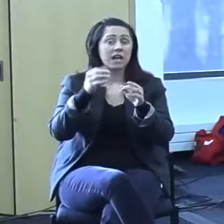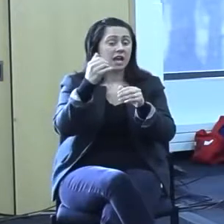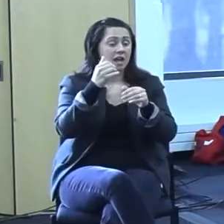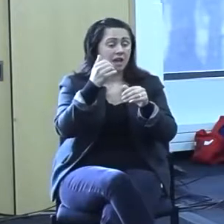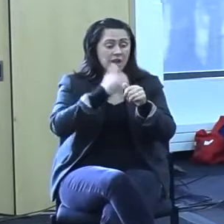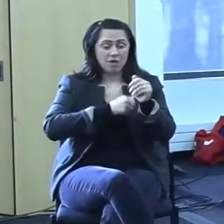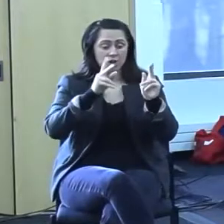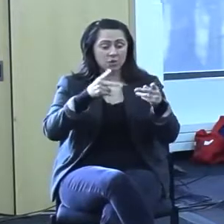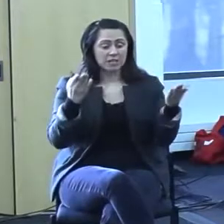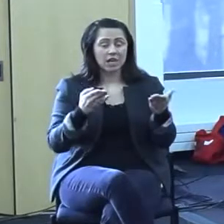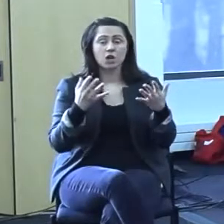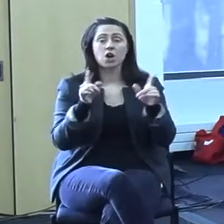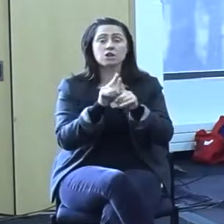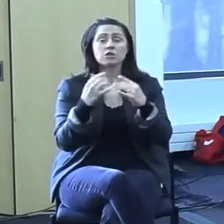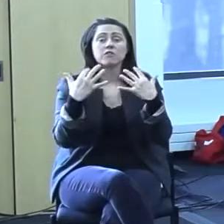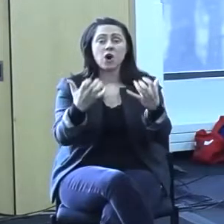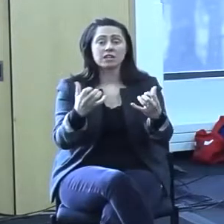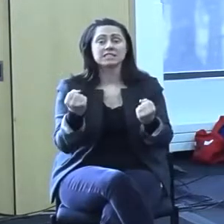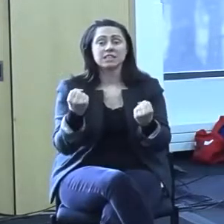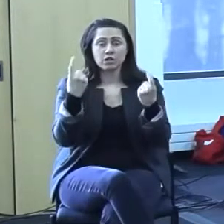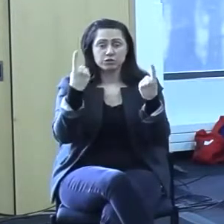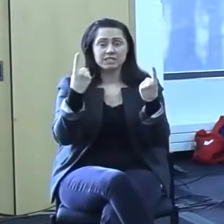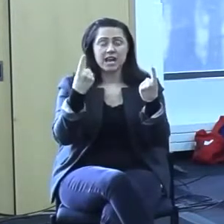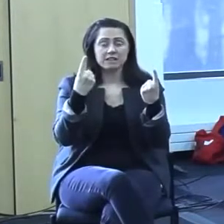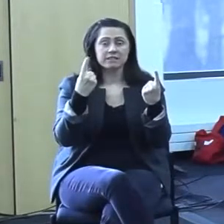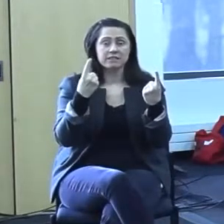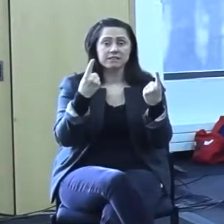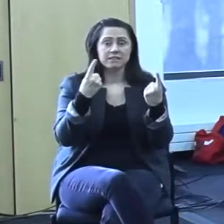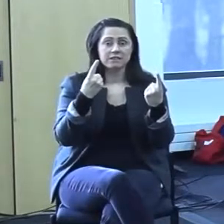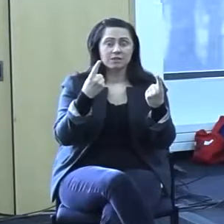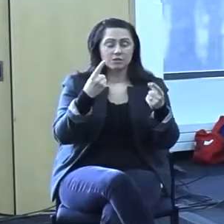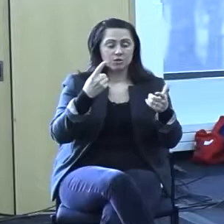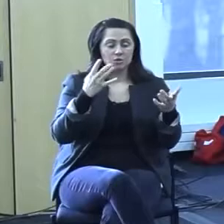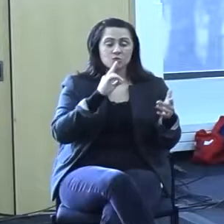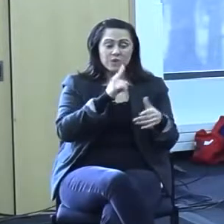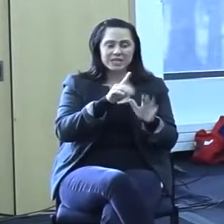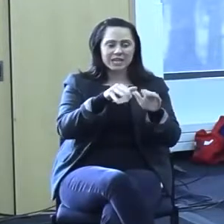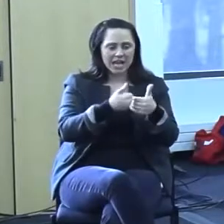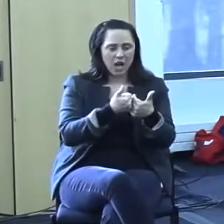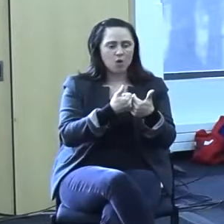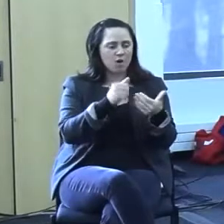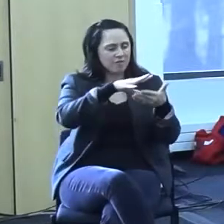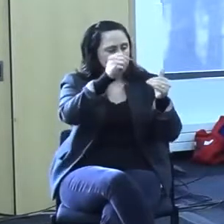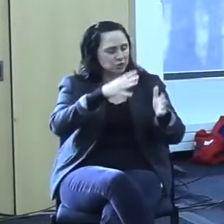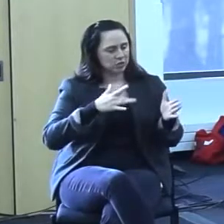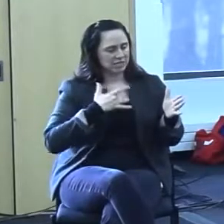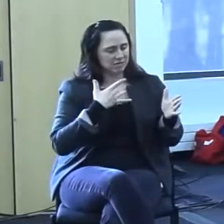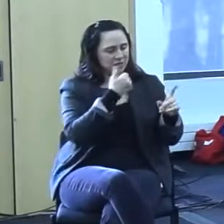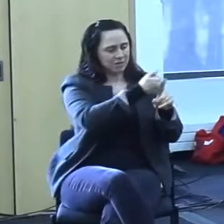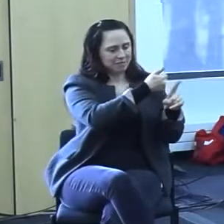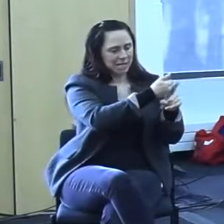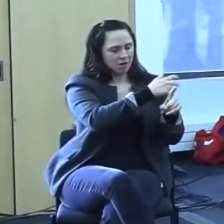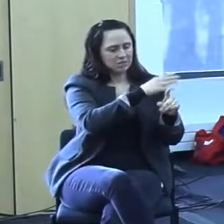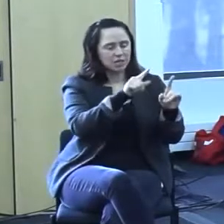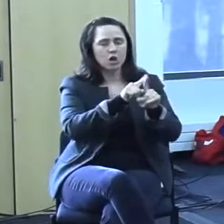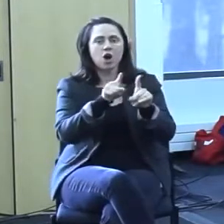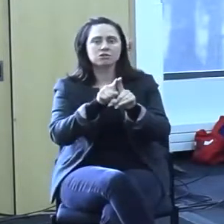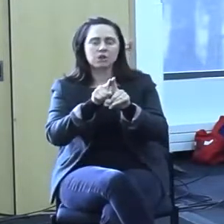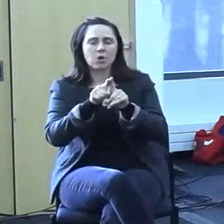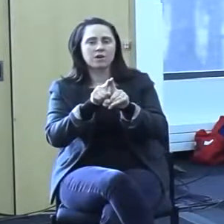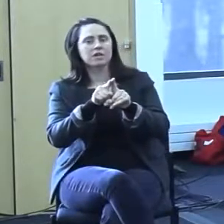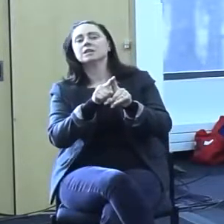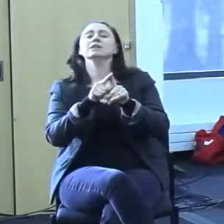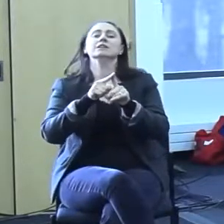here also in the audience to understand firsthand how the students feel, and also the insight that